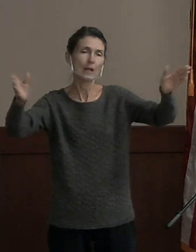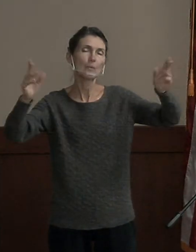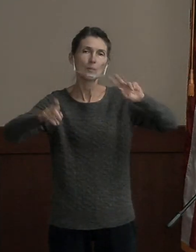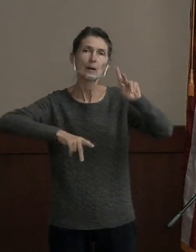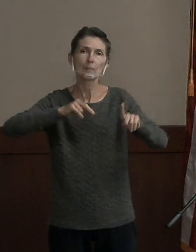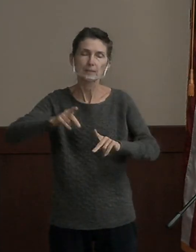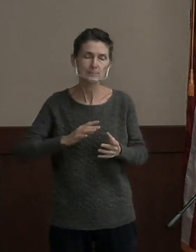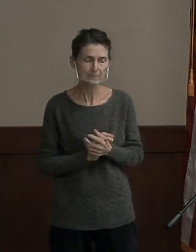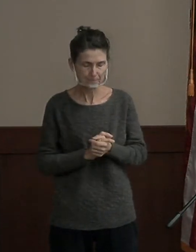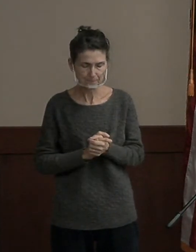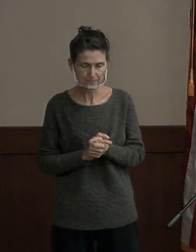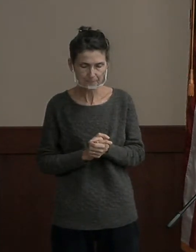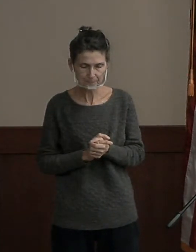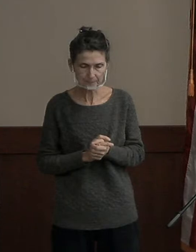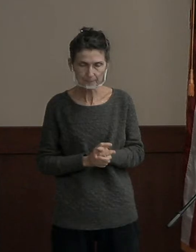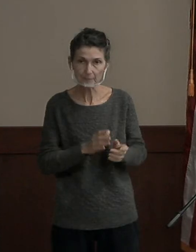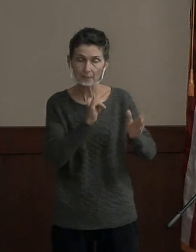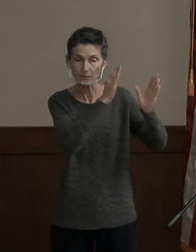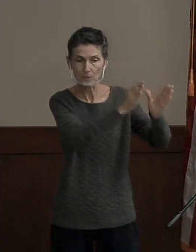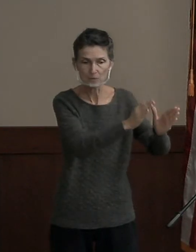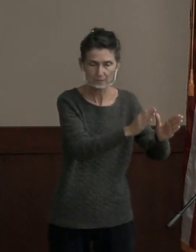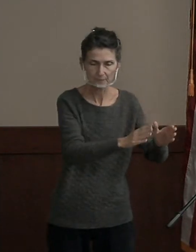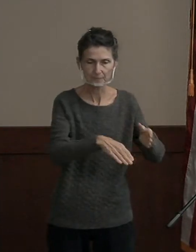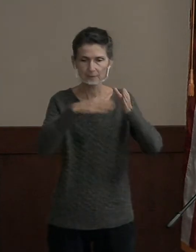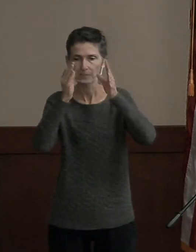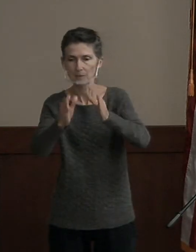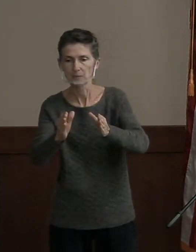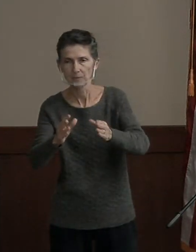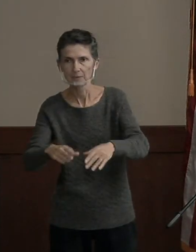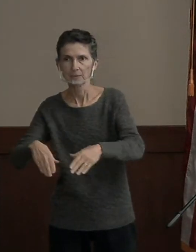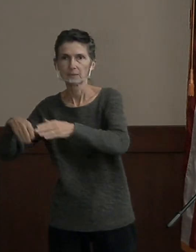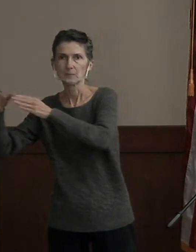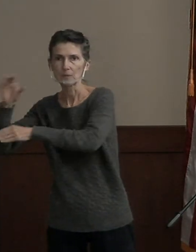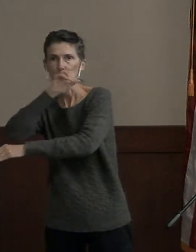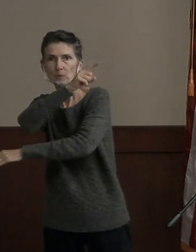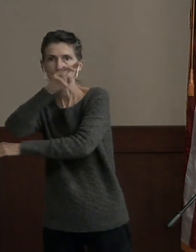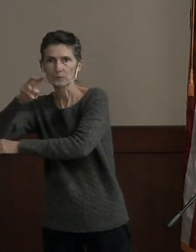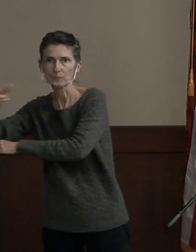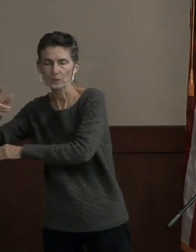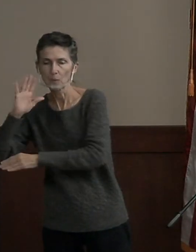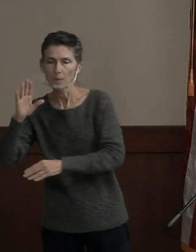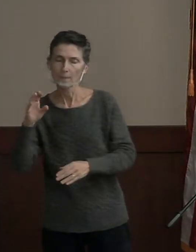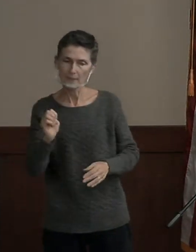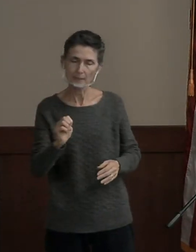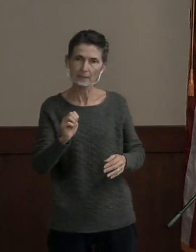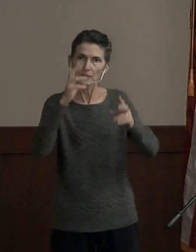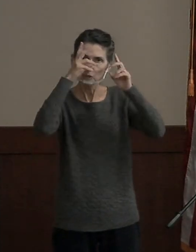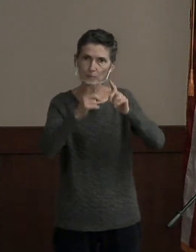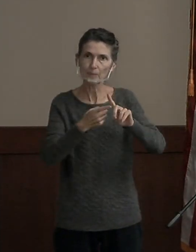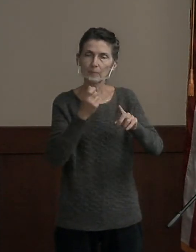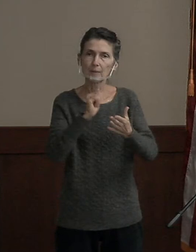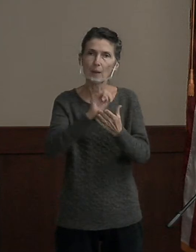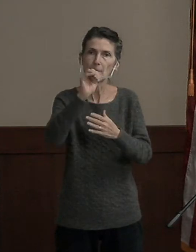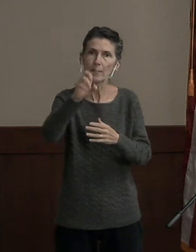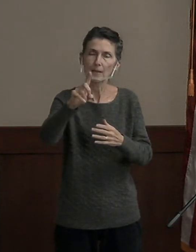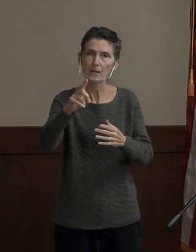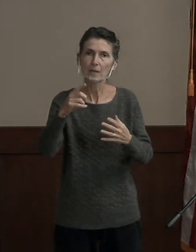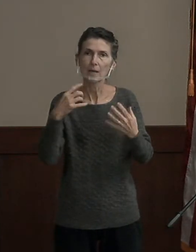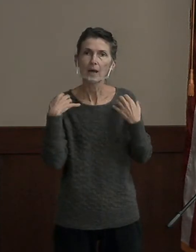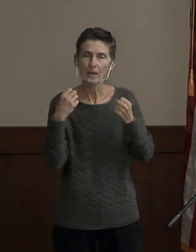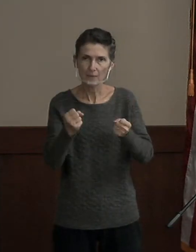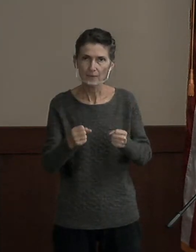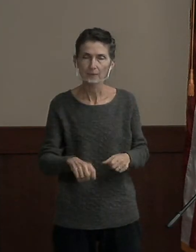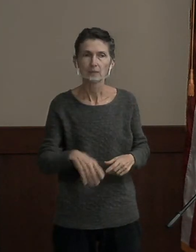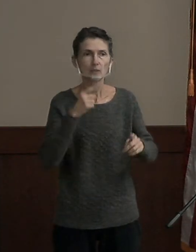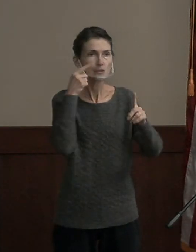Movement to each phase, again, will be determined by the Maryland Department of Health using targeted metrics such as